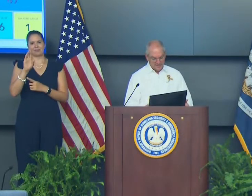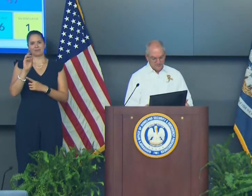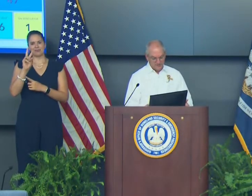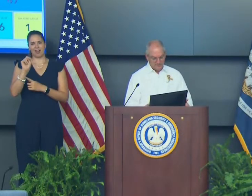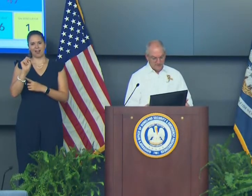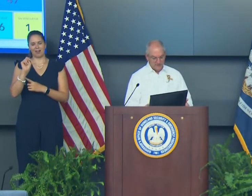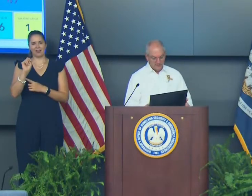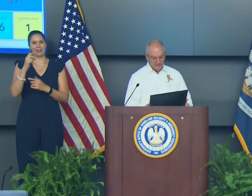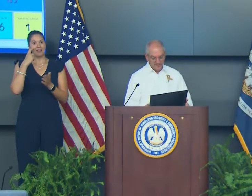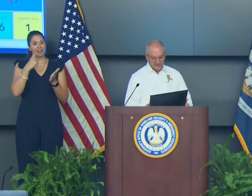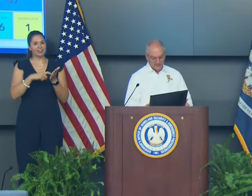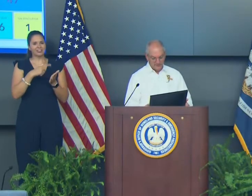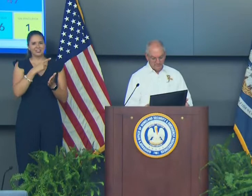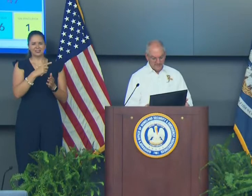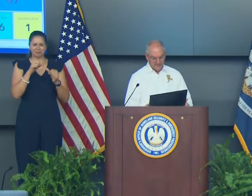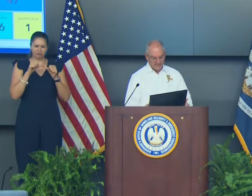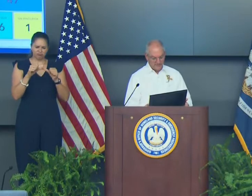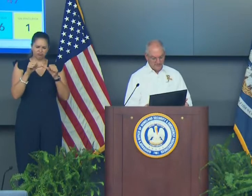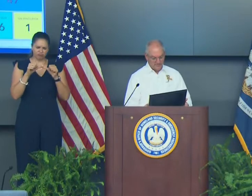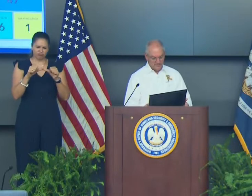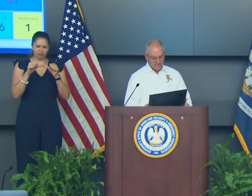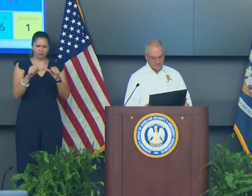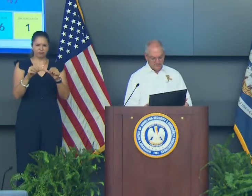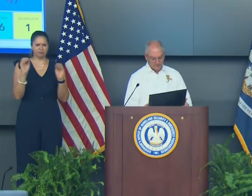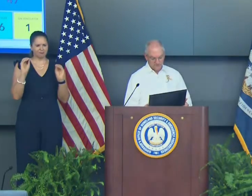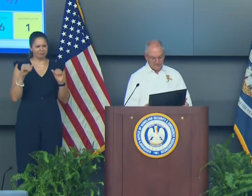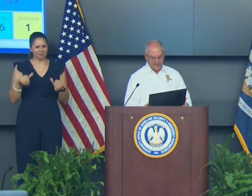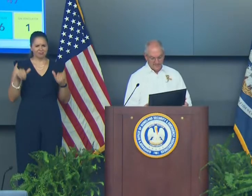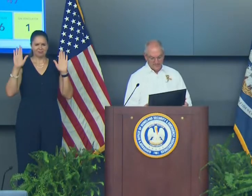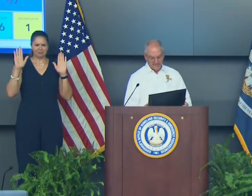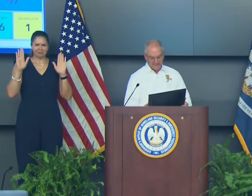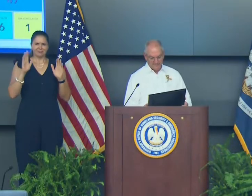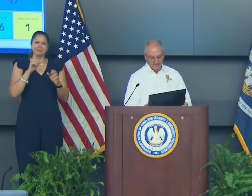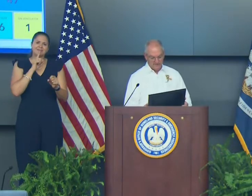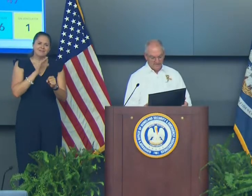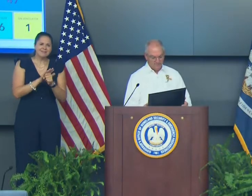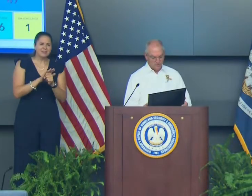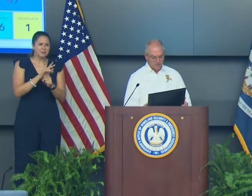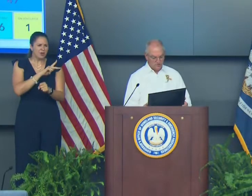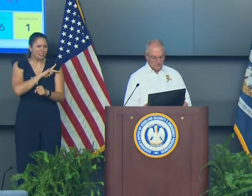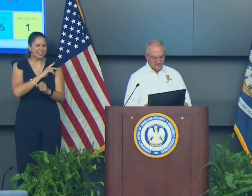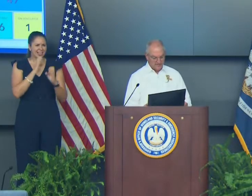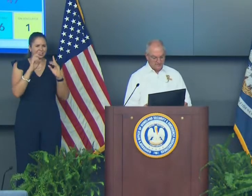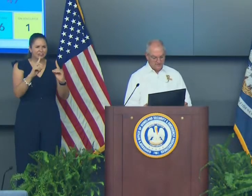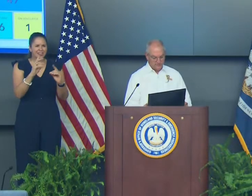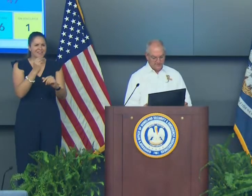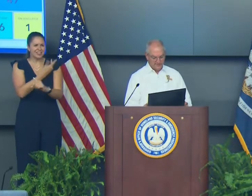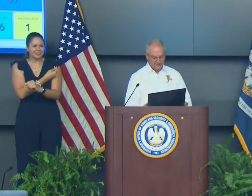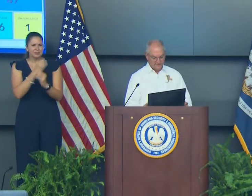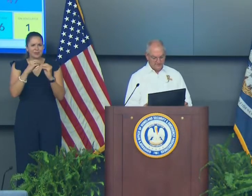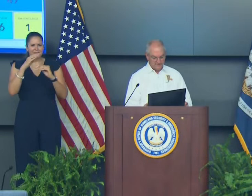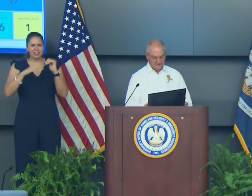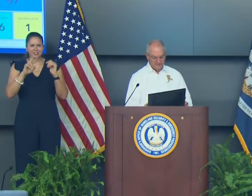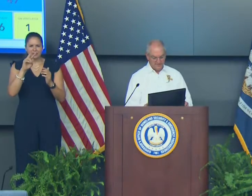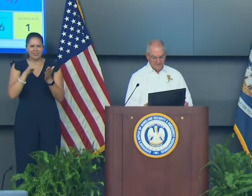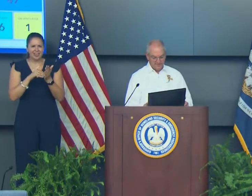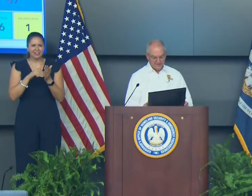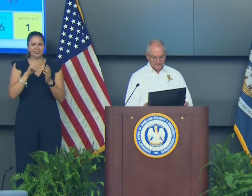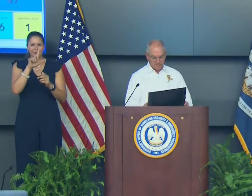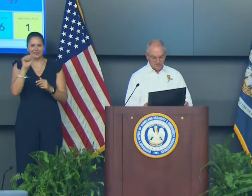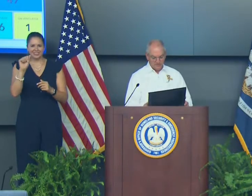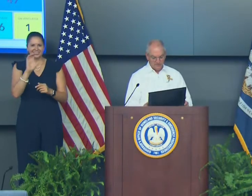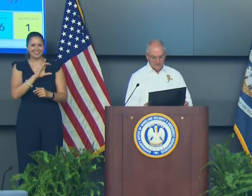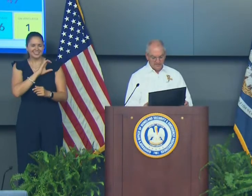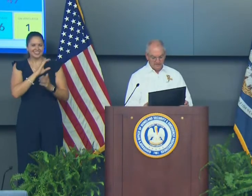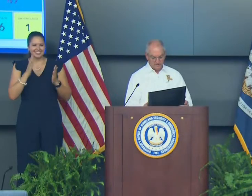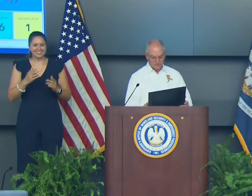in acknowledgement of her unyielding leadership, dedication, and commitment to personally educate and vaccinate more than 2,000 Louisiana citizens